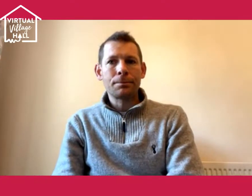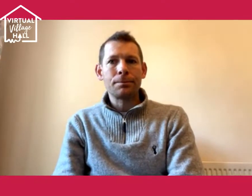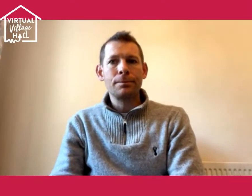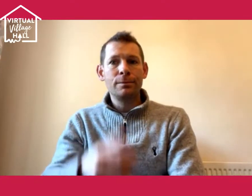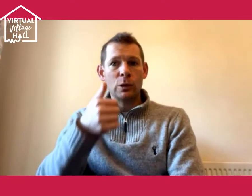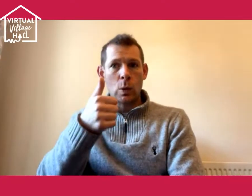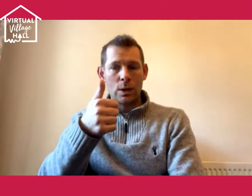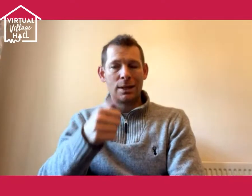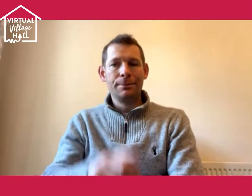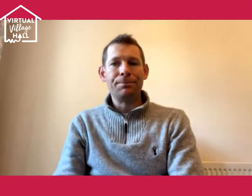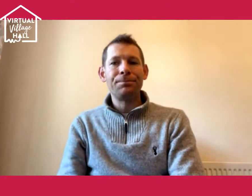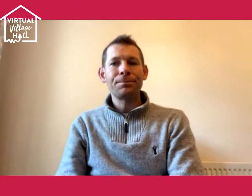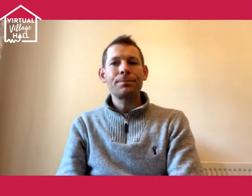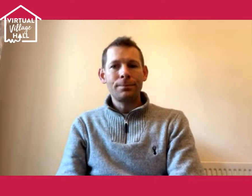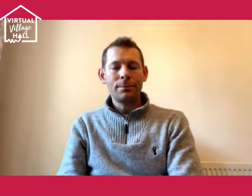style of it.